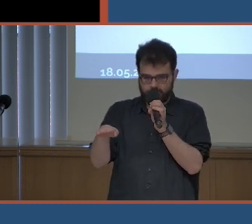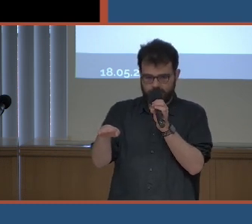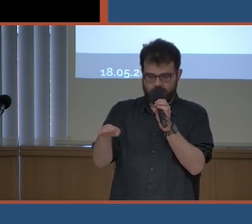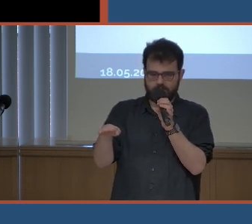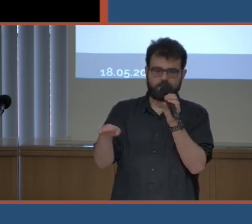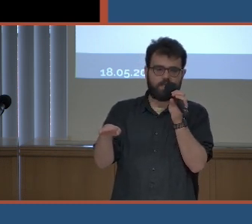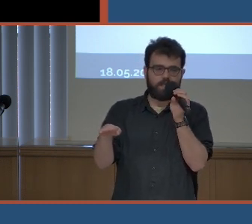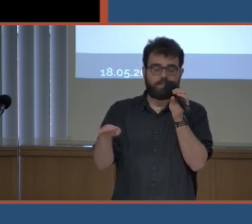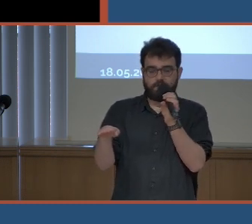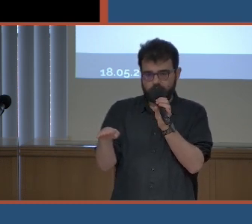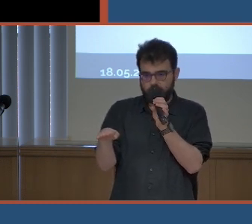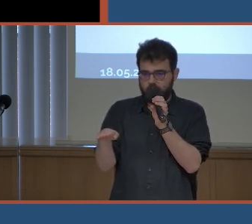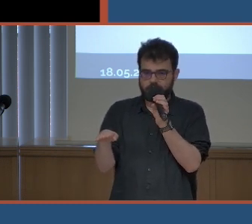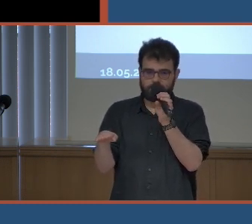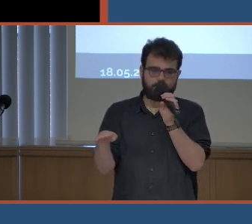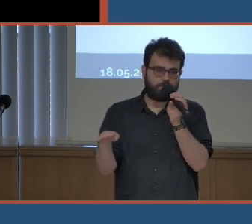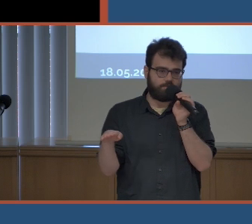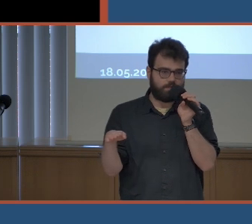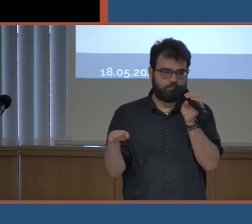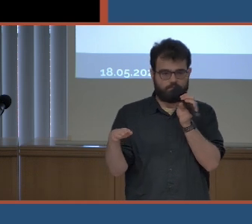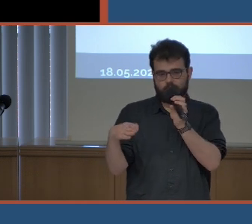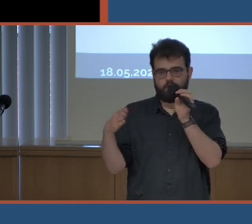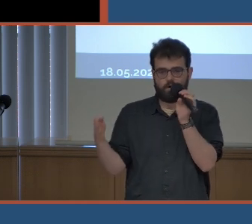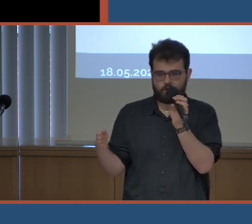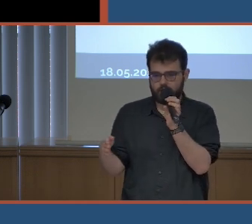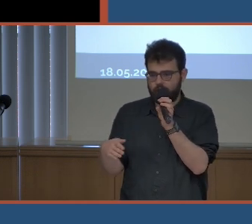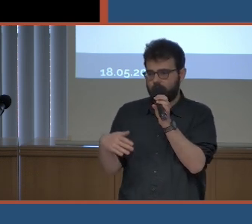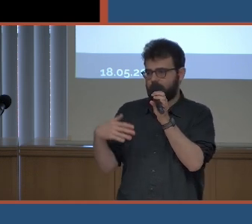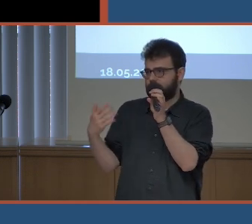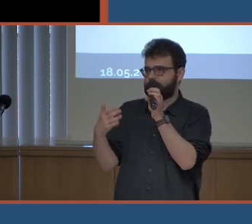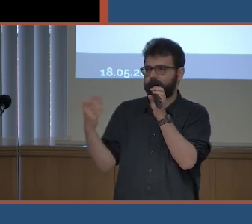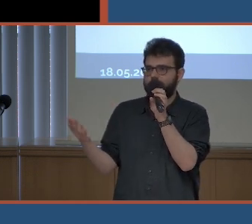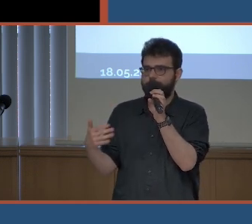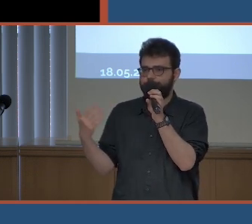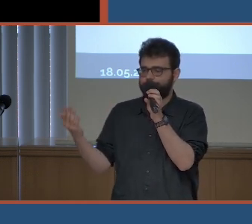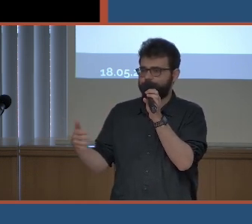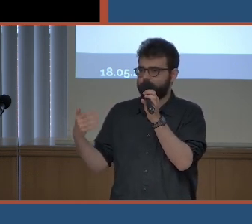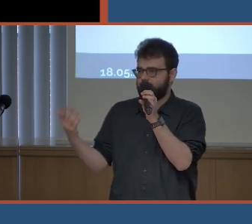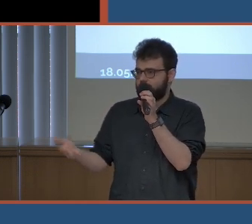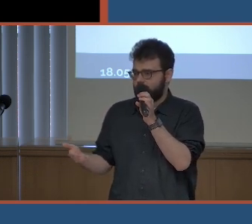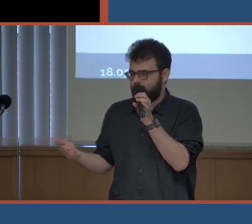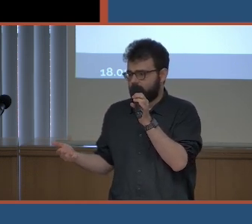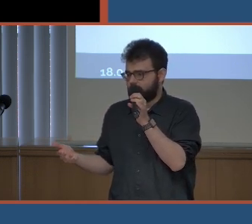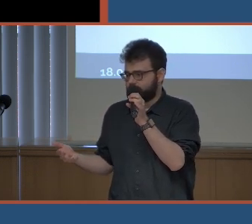of different things. Depending on the context, it may mean a car or some